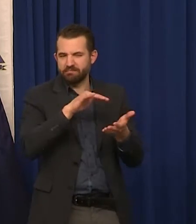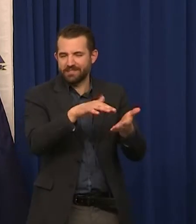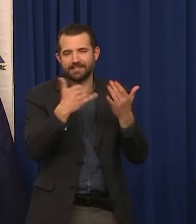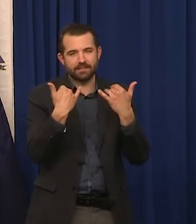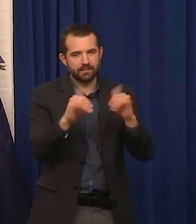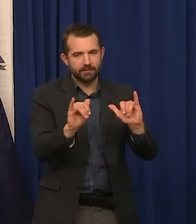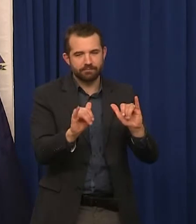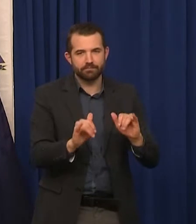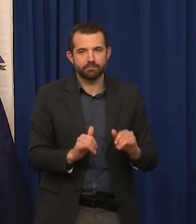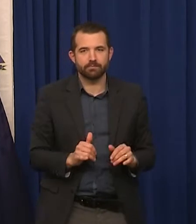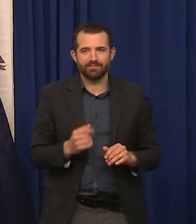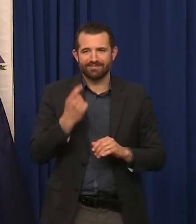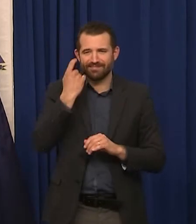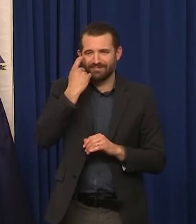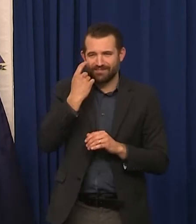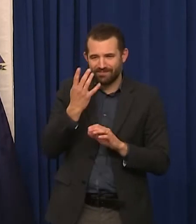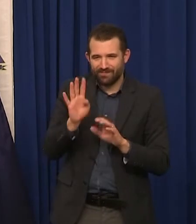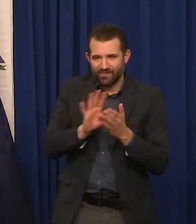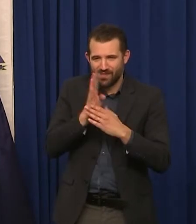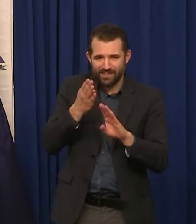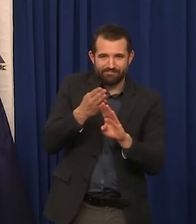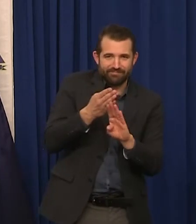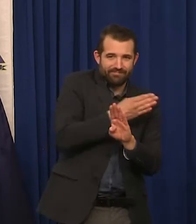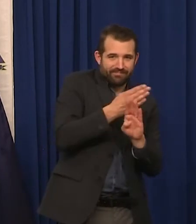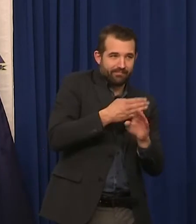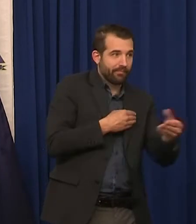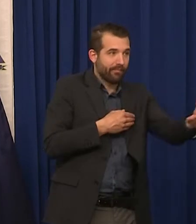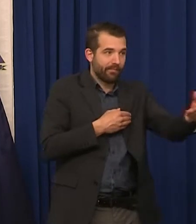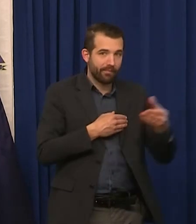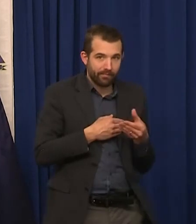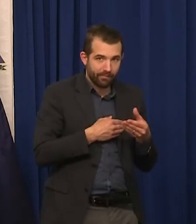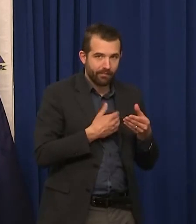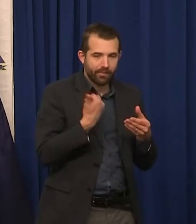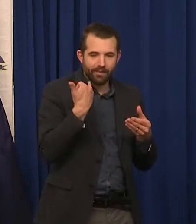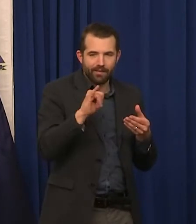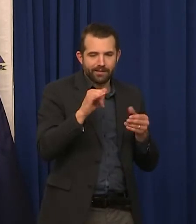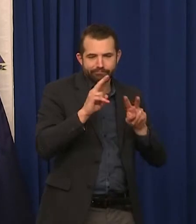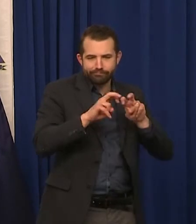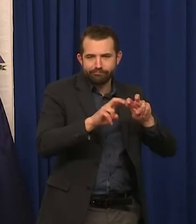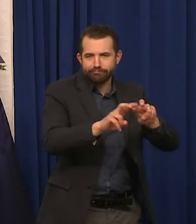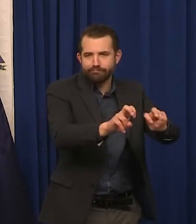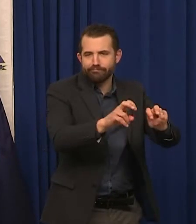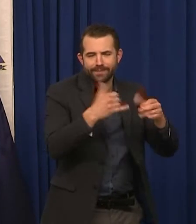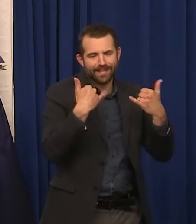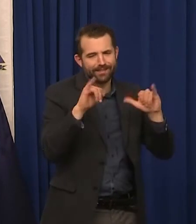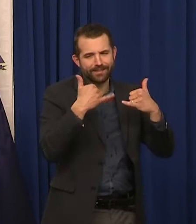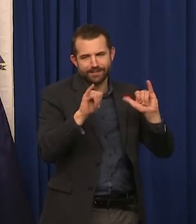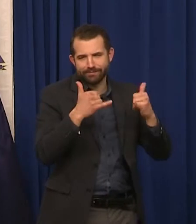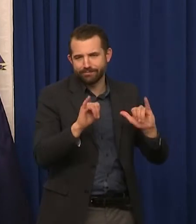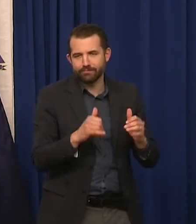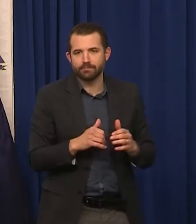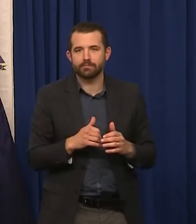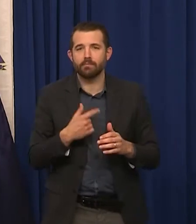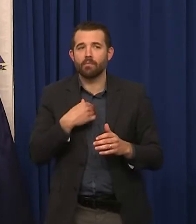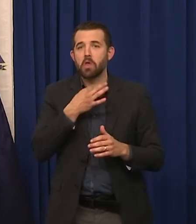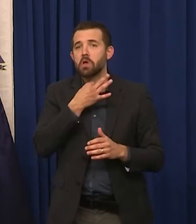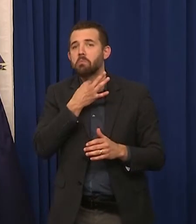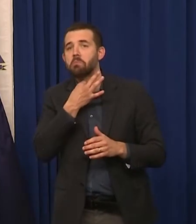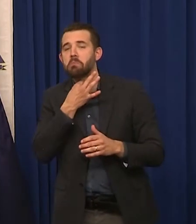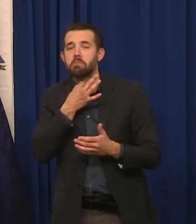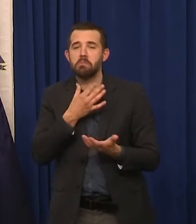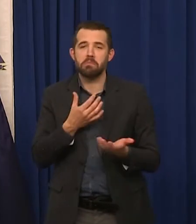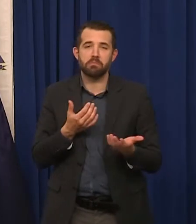about 4 hours ago, and so we're taking a look at it. One of the things that our antenna are up for are around the